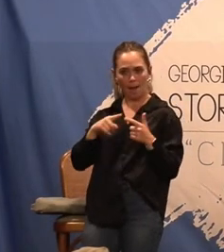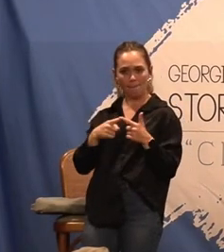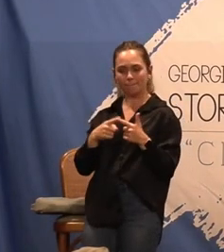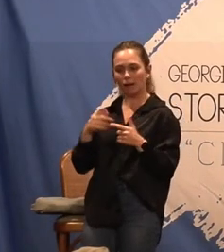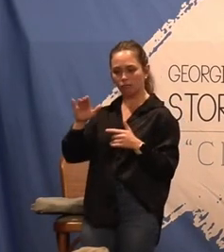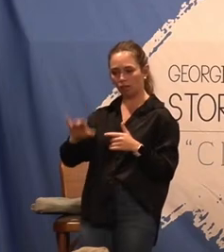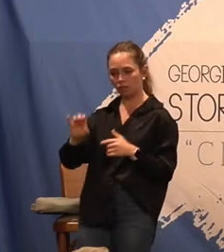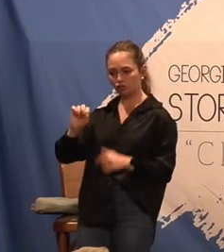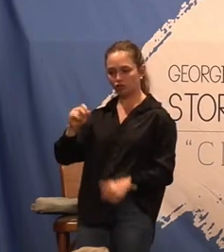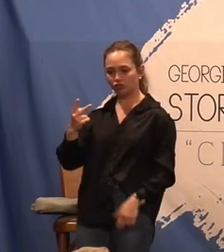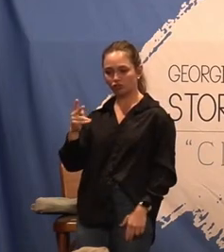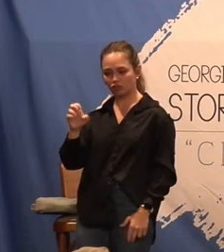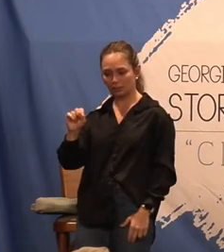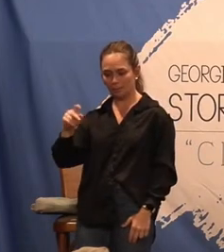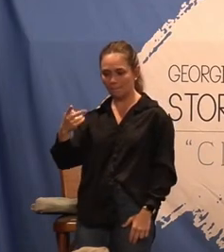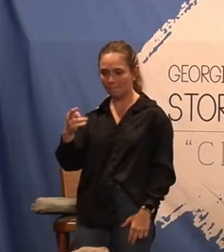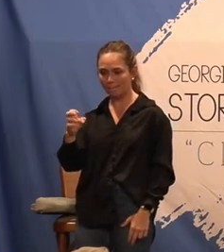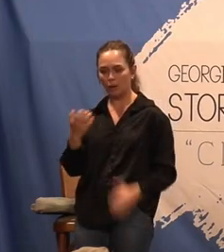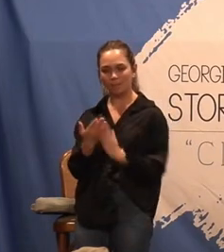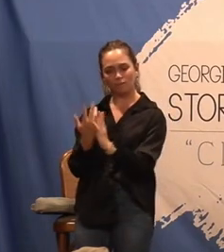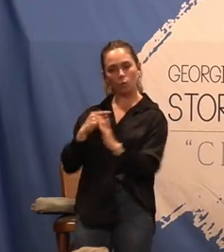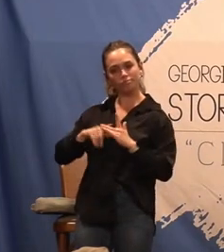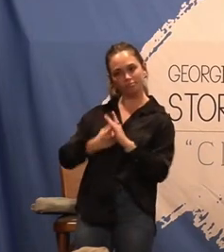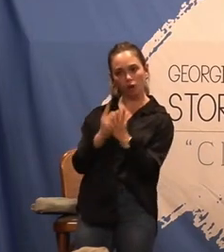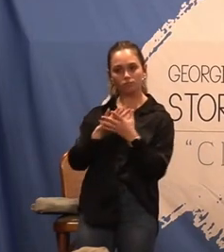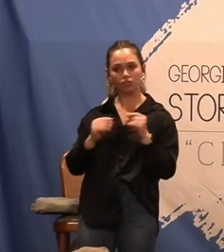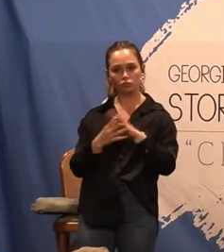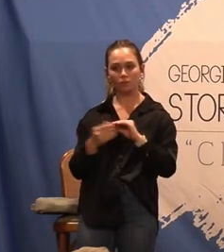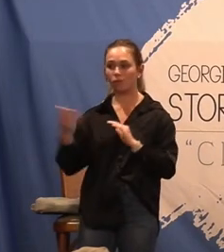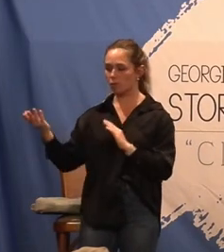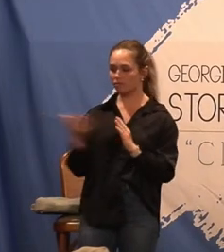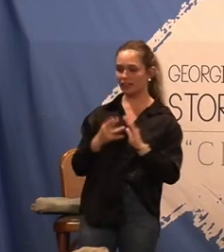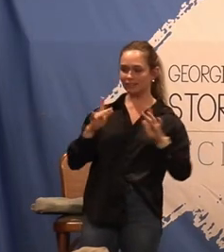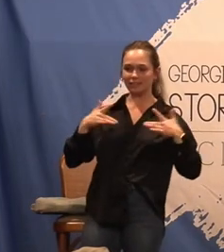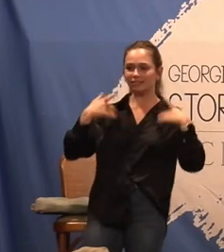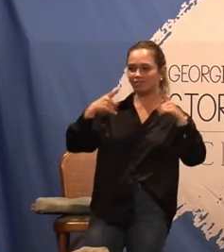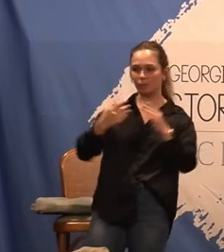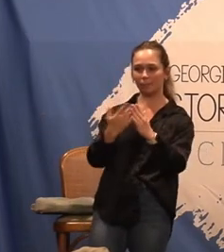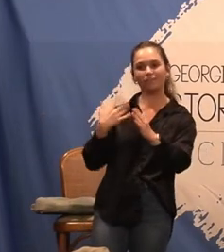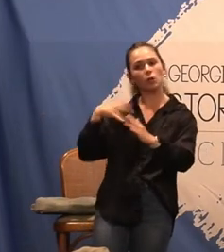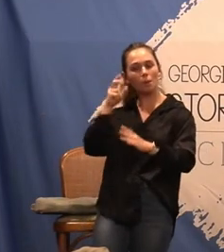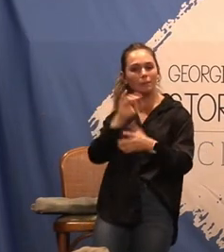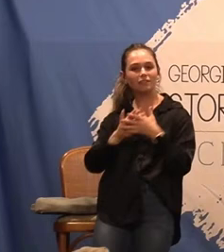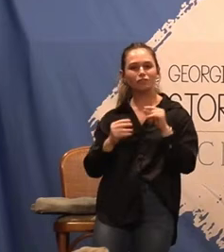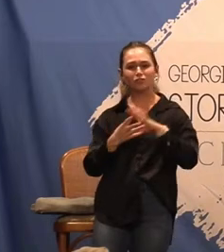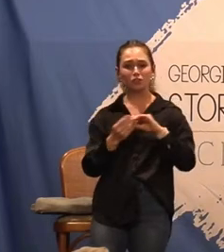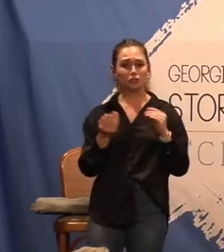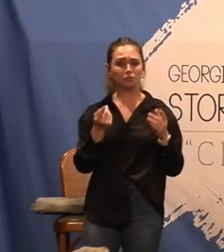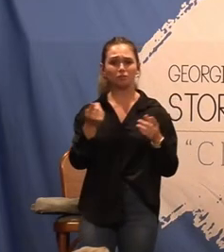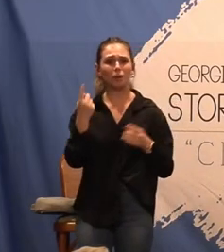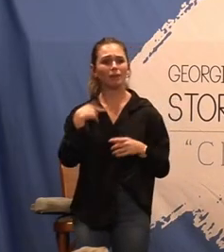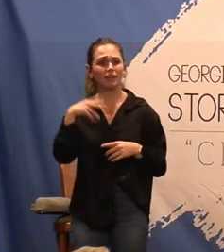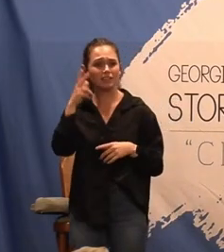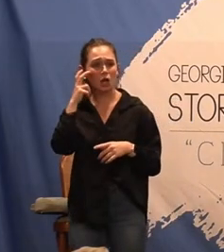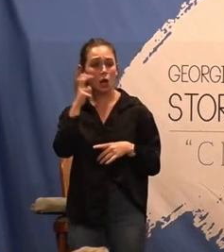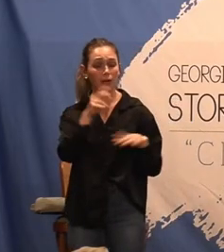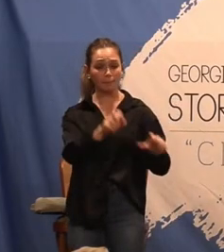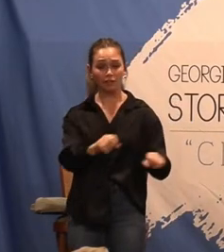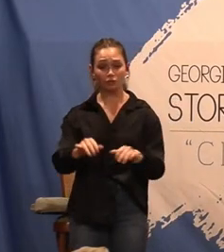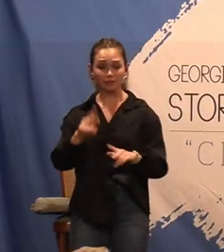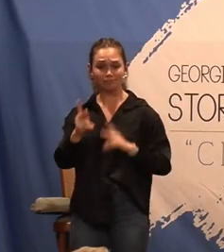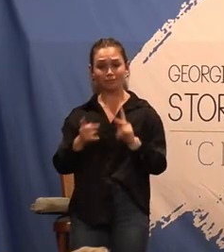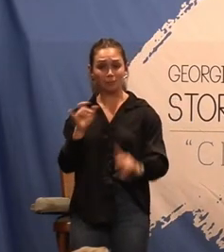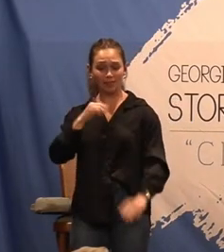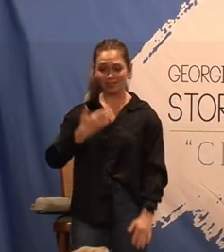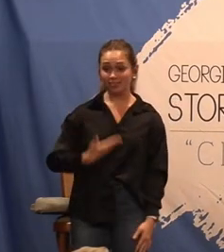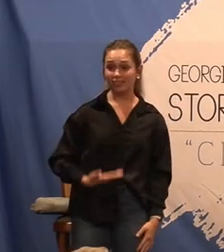Chespirito. And before my story, before I was invited to this festival, before you heard my stories, you probably heard that immigrants, people like